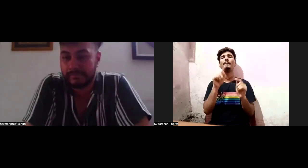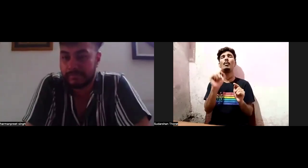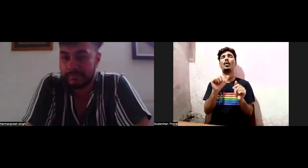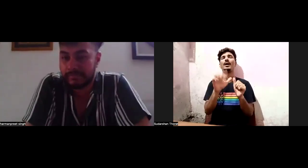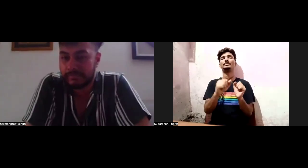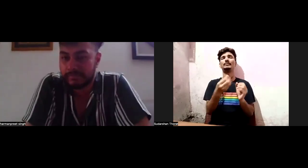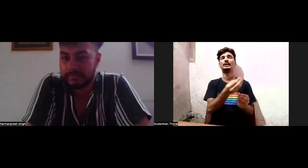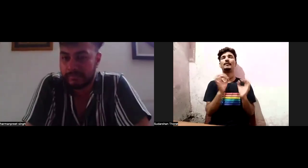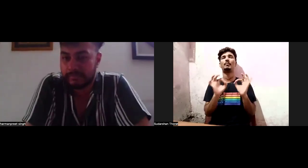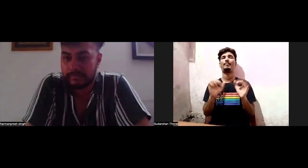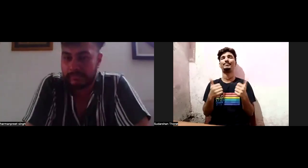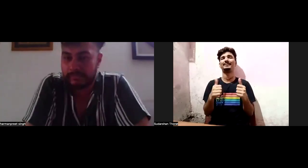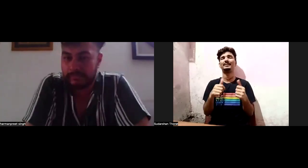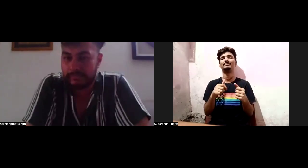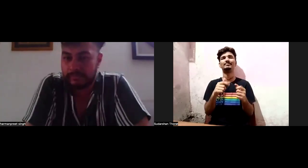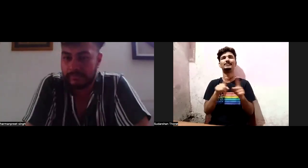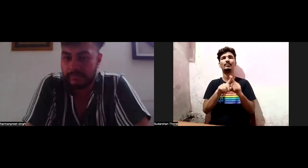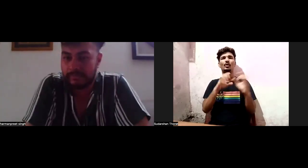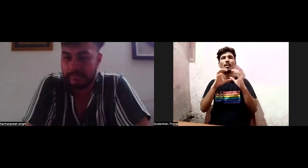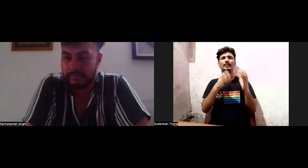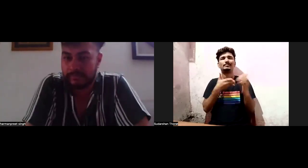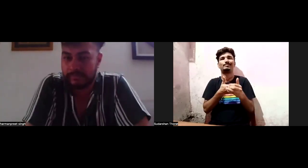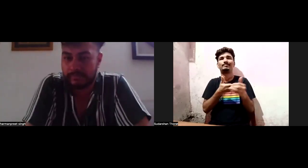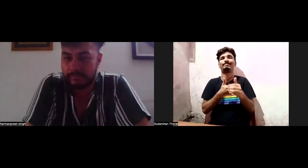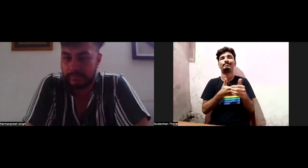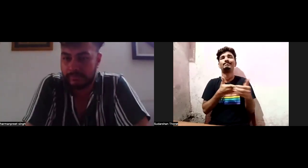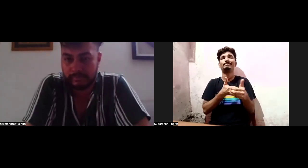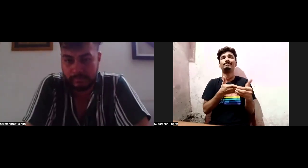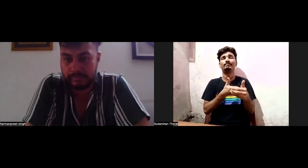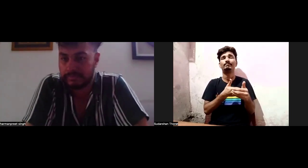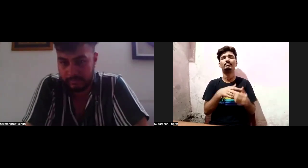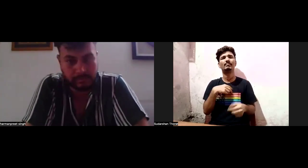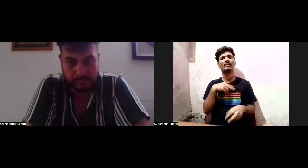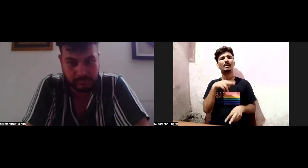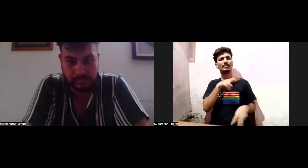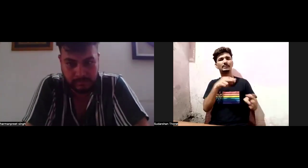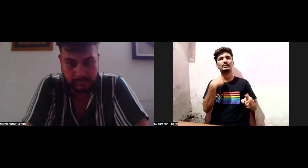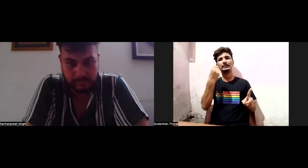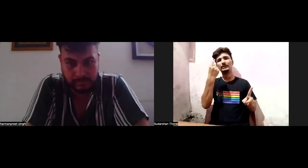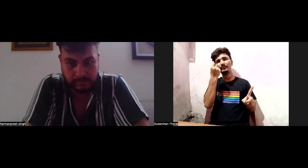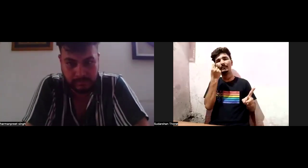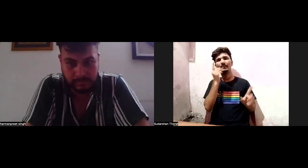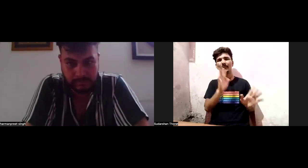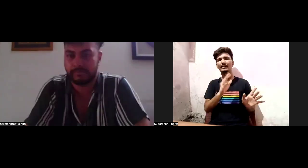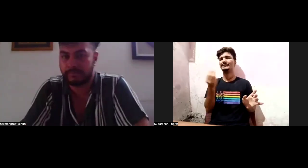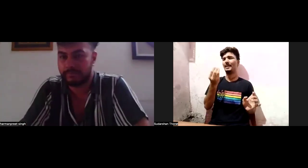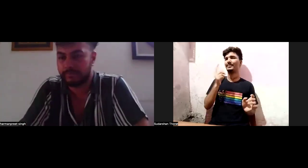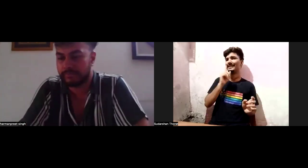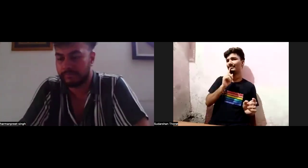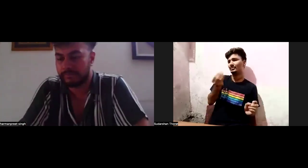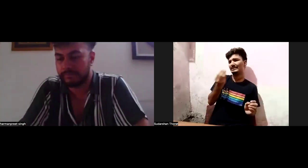your identity written over there. The hearing people, they are advocating for their own rights. But for the deaf people, the biggest challenge